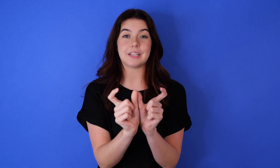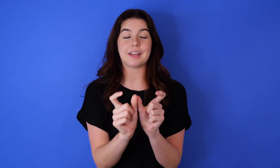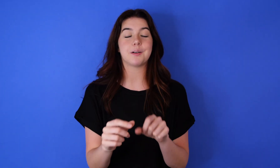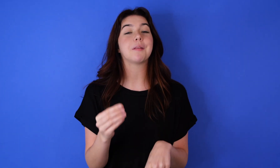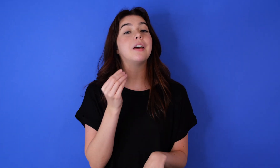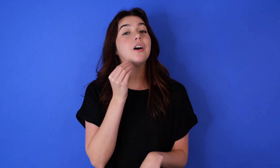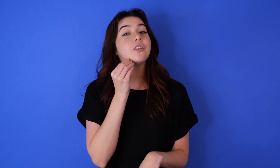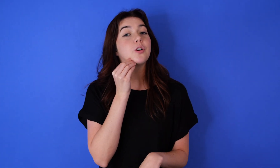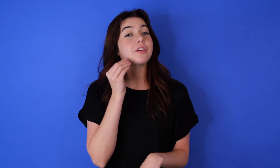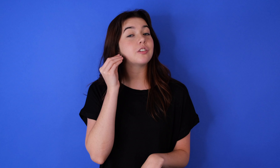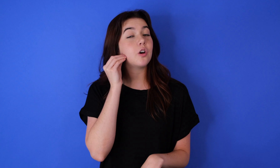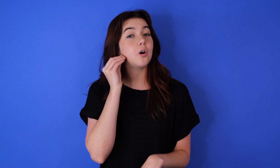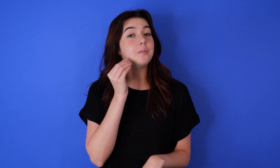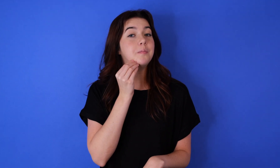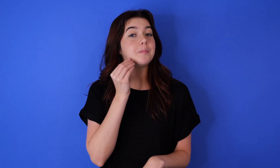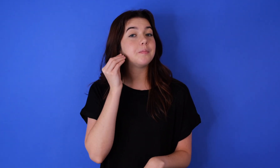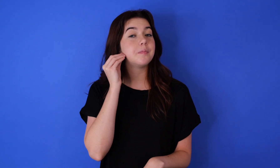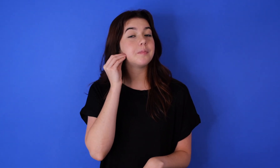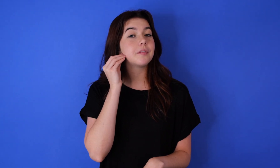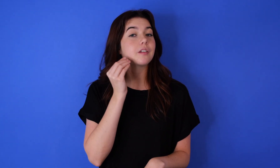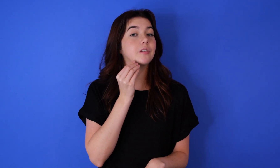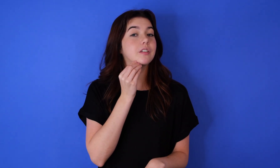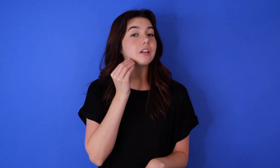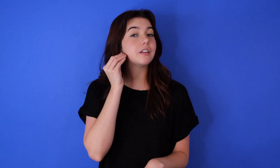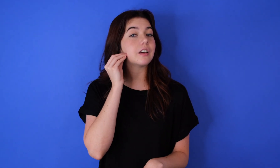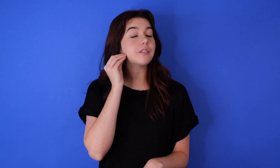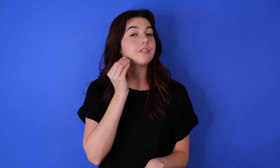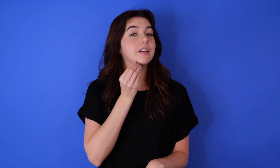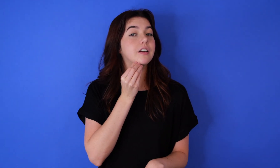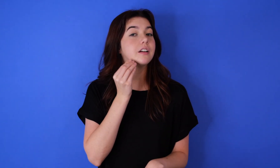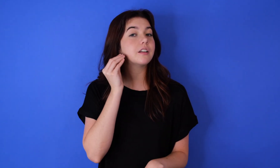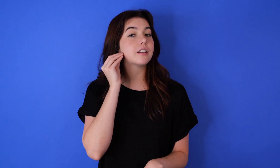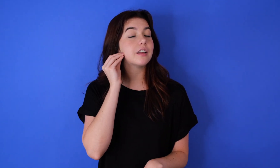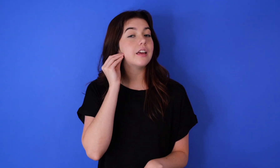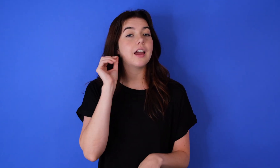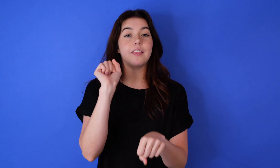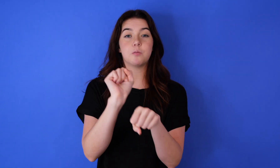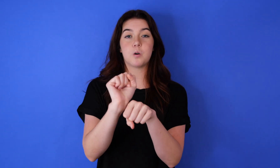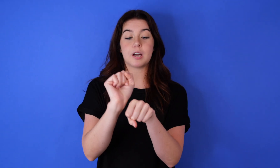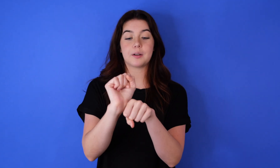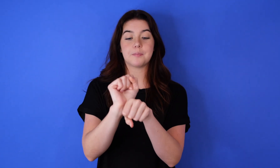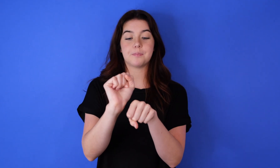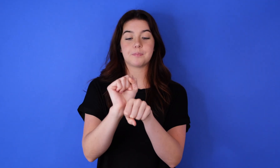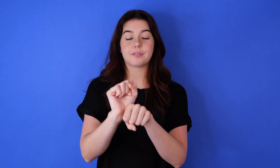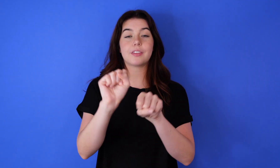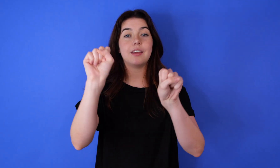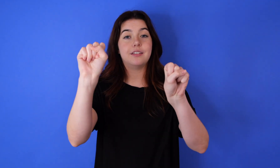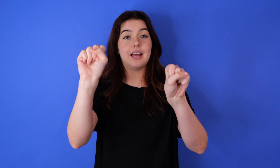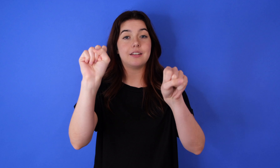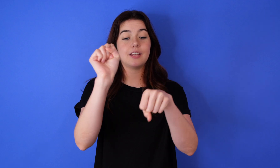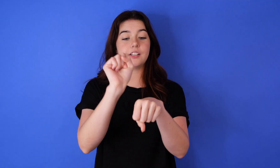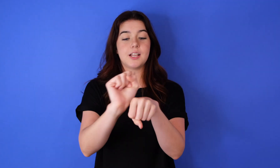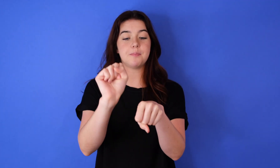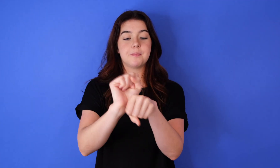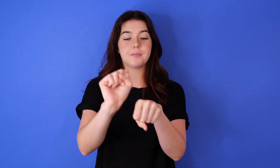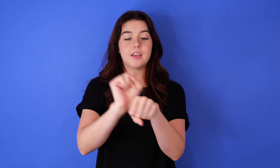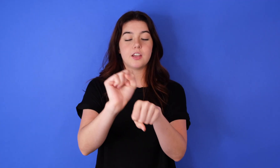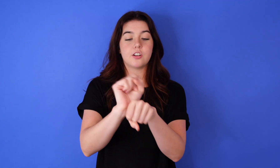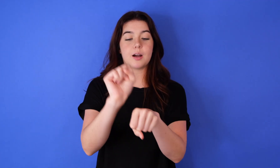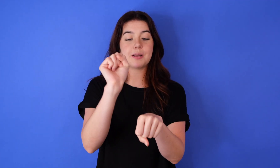together. So this is home, goes da da right here, and then work. It's an S hand shape. Your dominant hand is